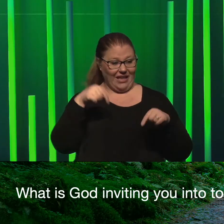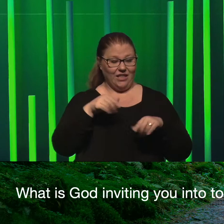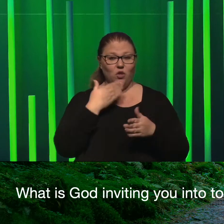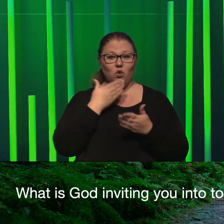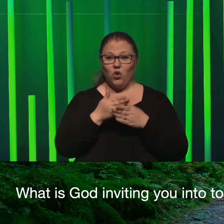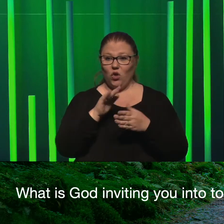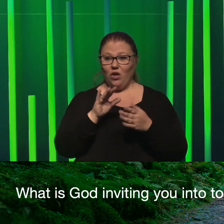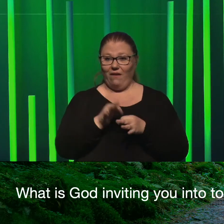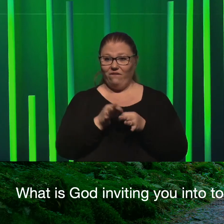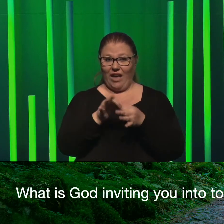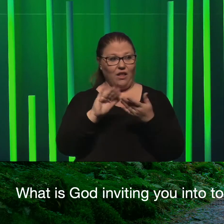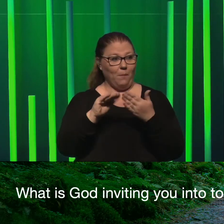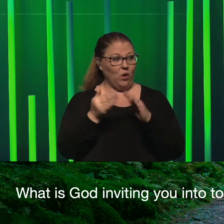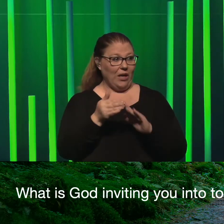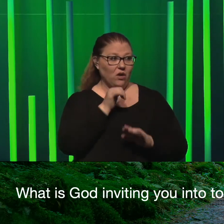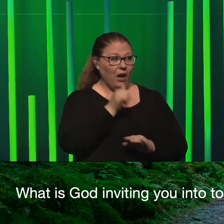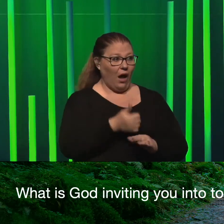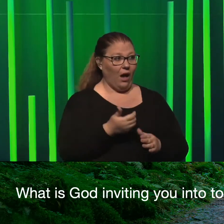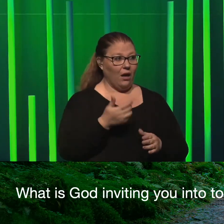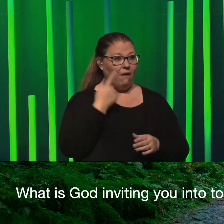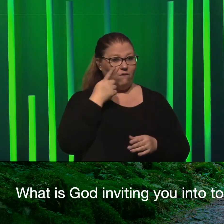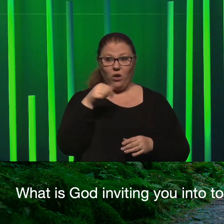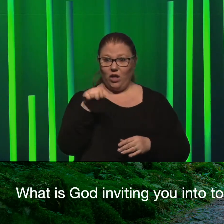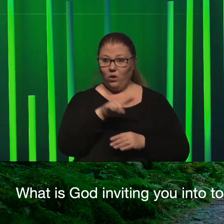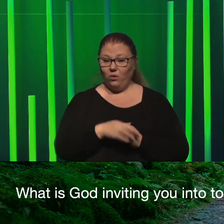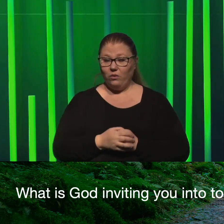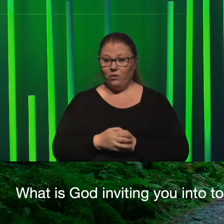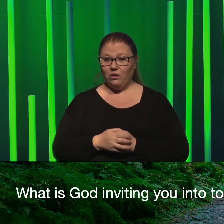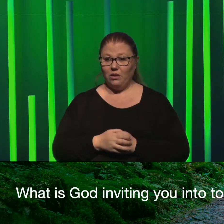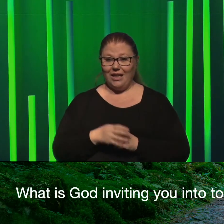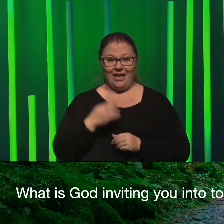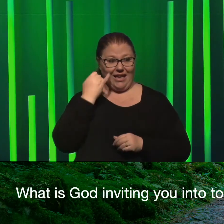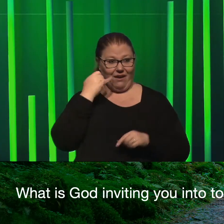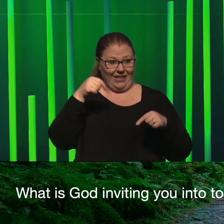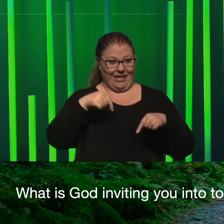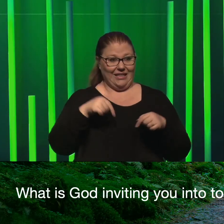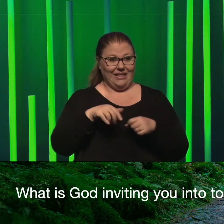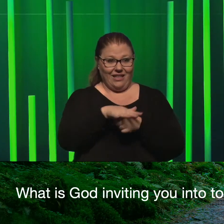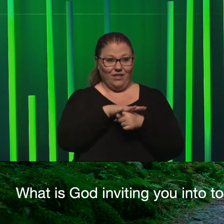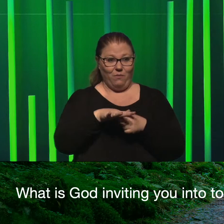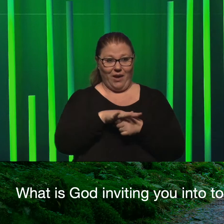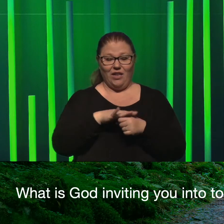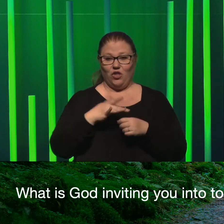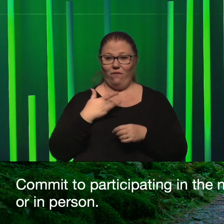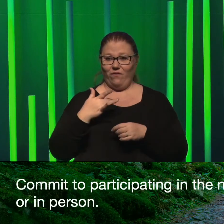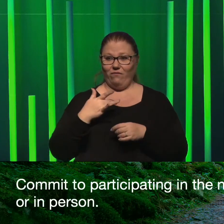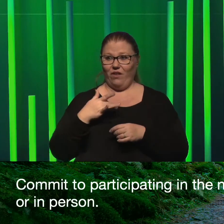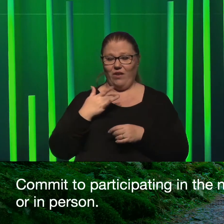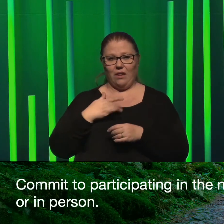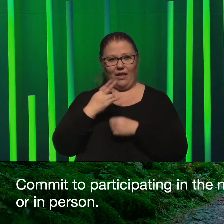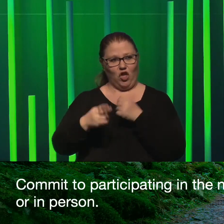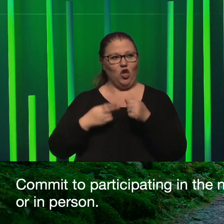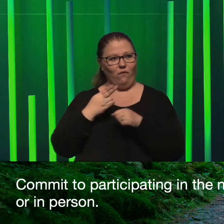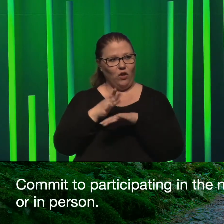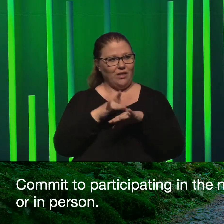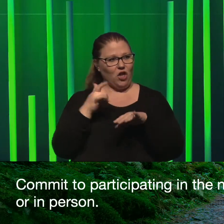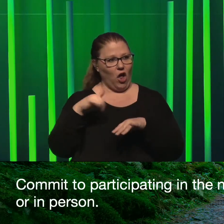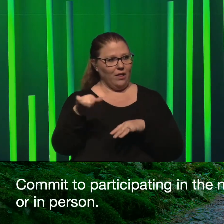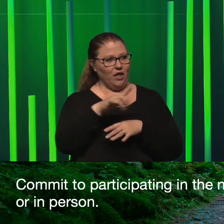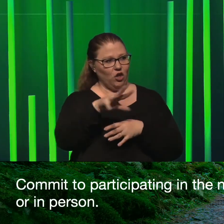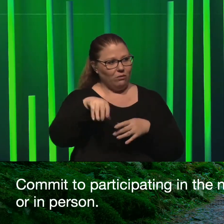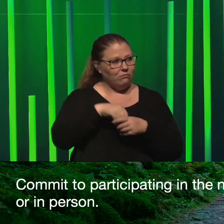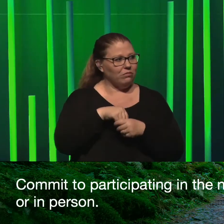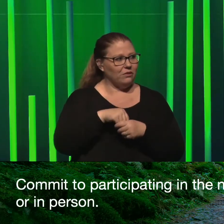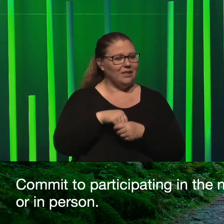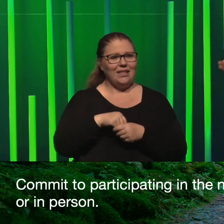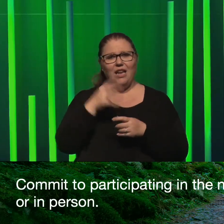faith community for you or not. If this is the space you feel like the universe is calling you into. And then I would just encourage everybody to memorize that prayer.